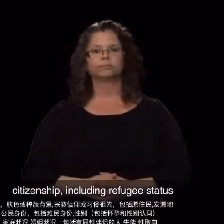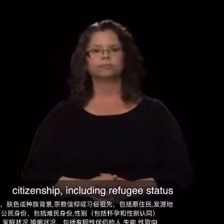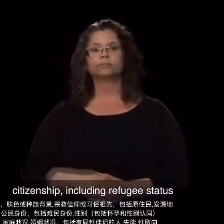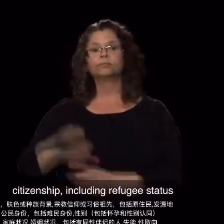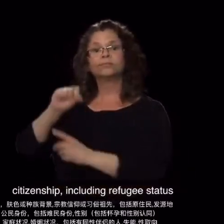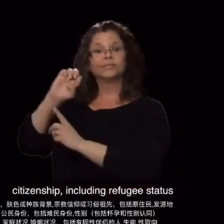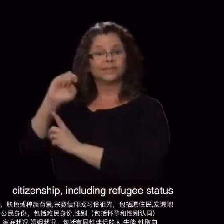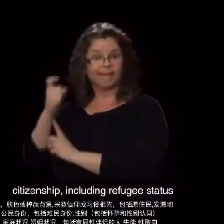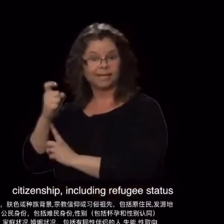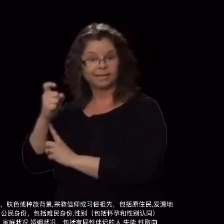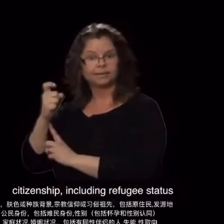status,